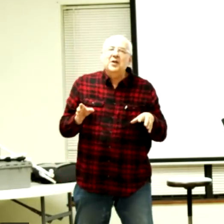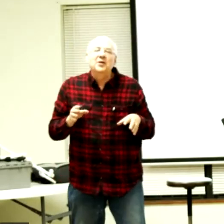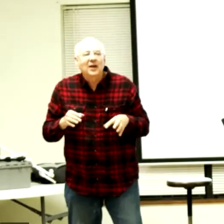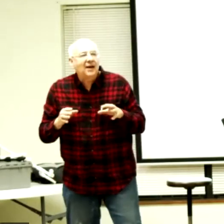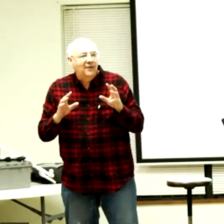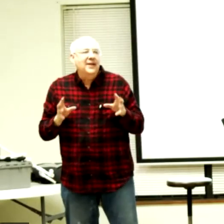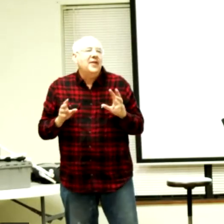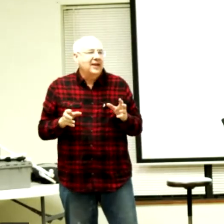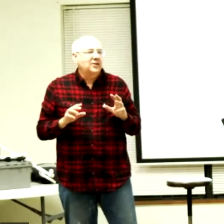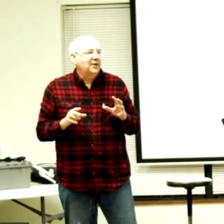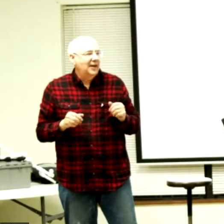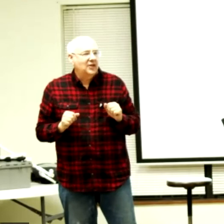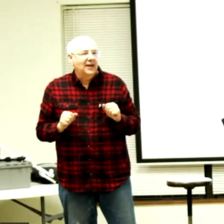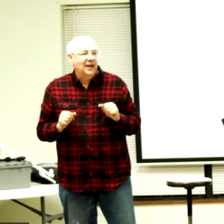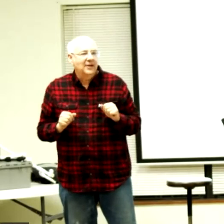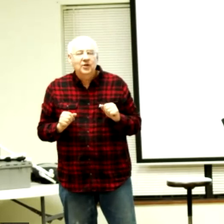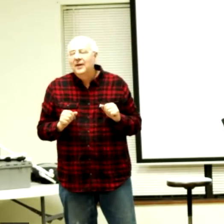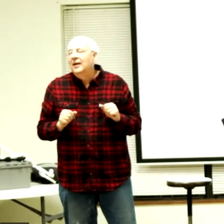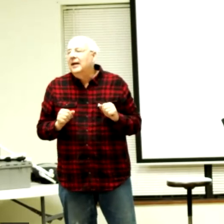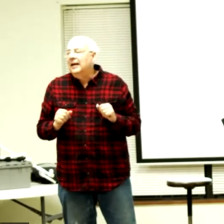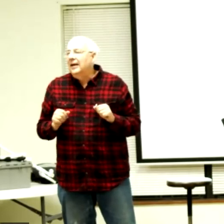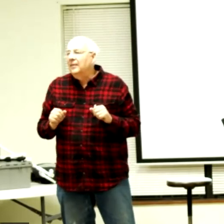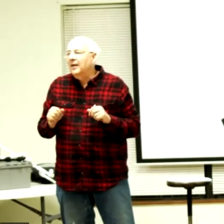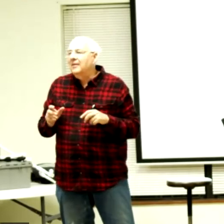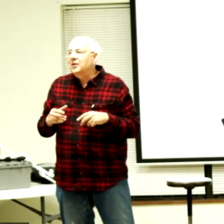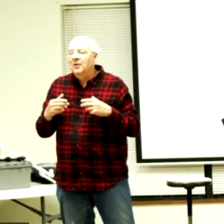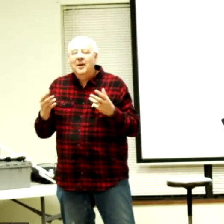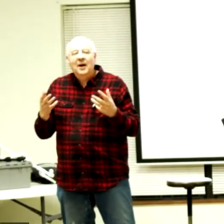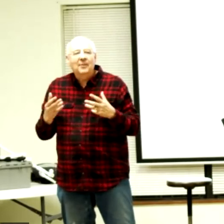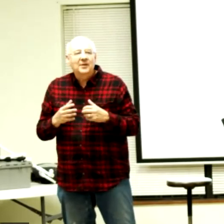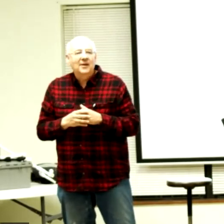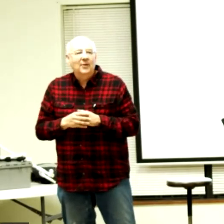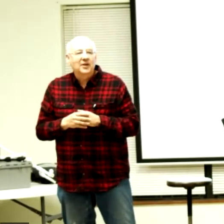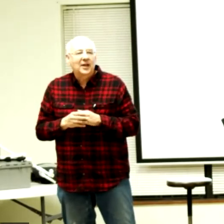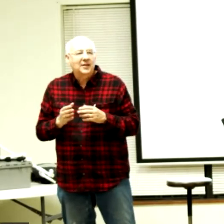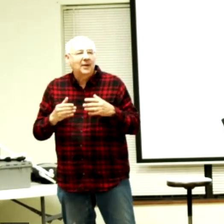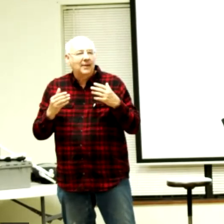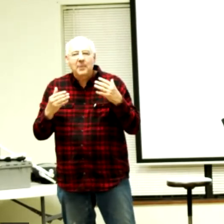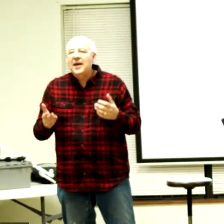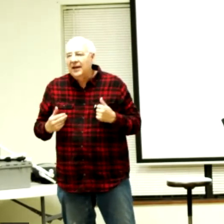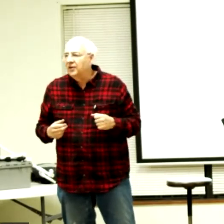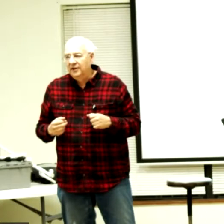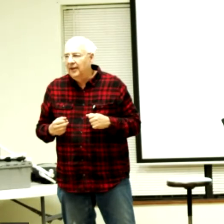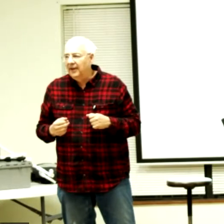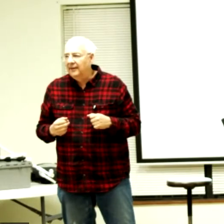can do a lot of fun things with deaf sign language. And so when my mom would, want to say something like BS on something,